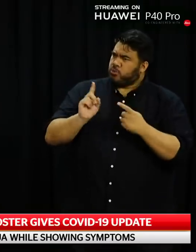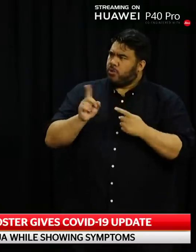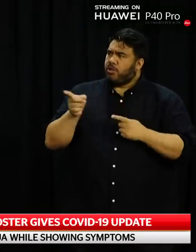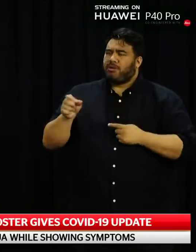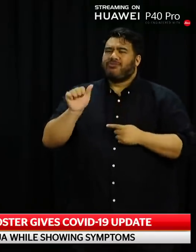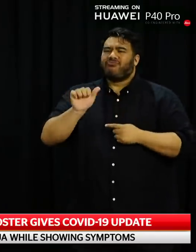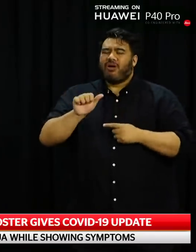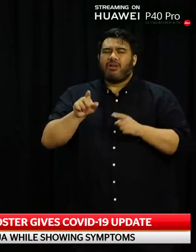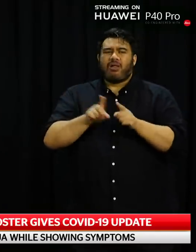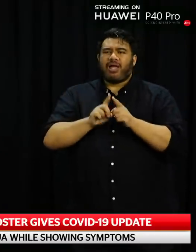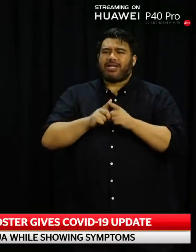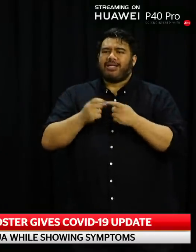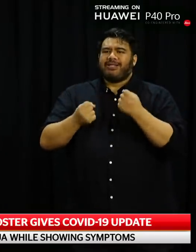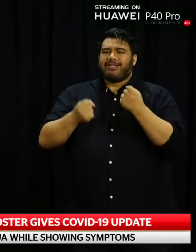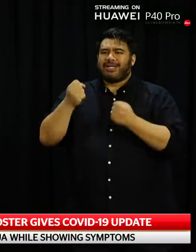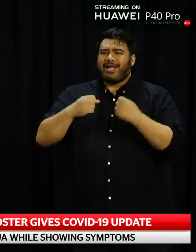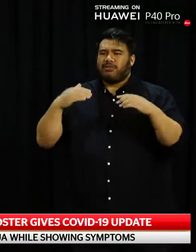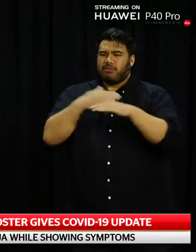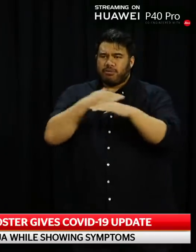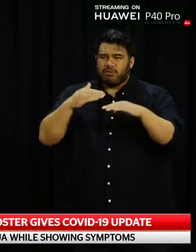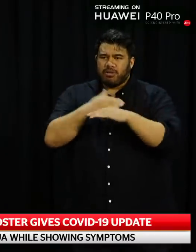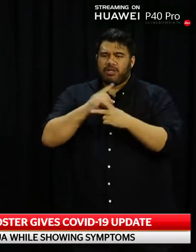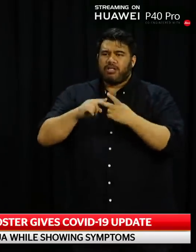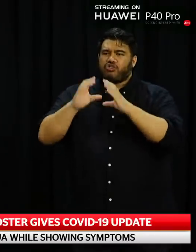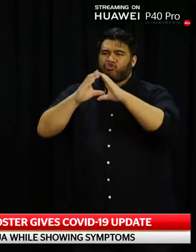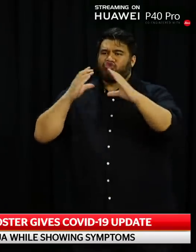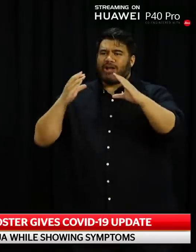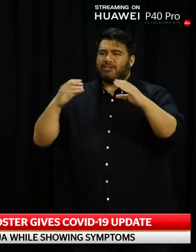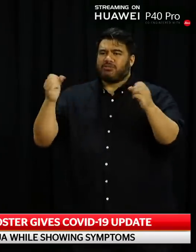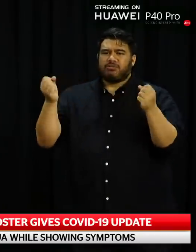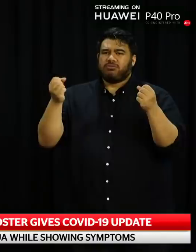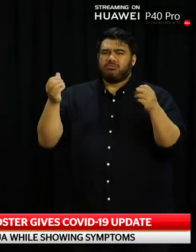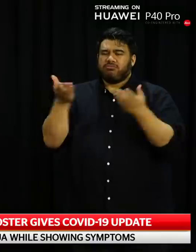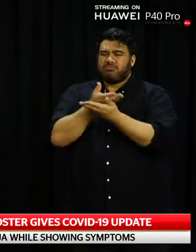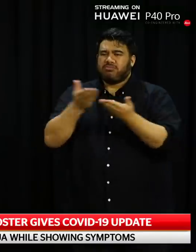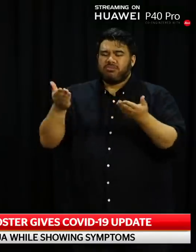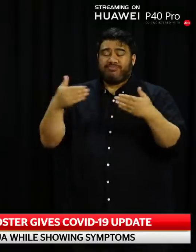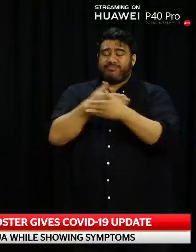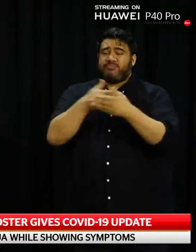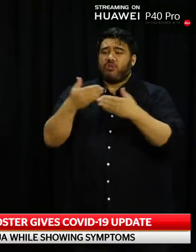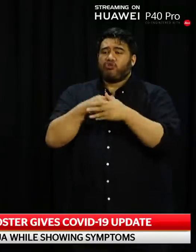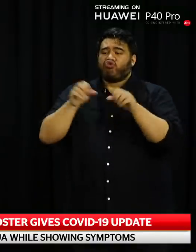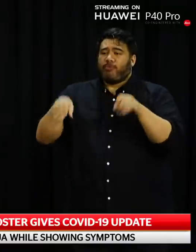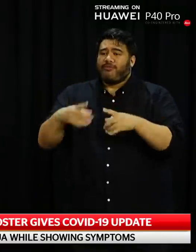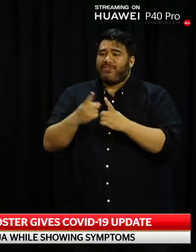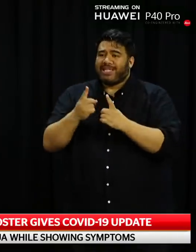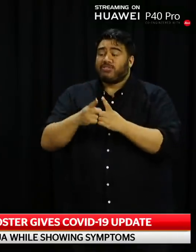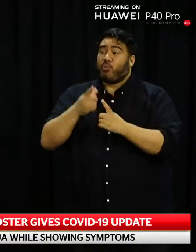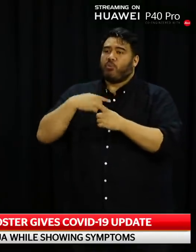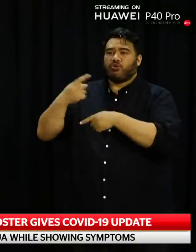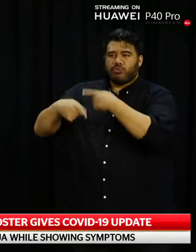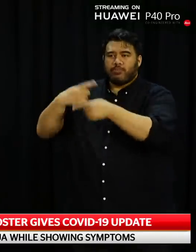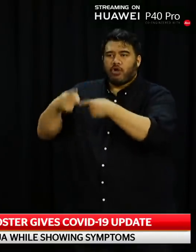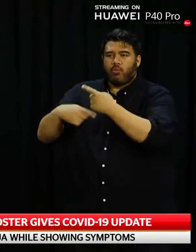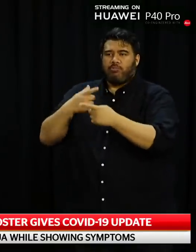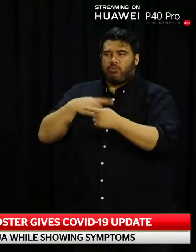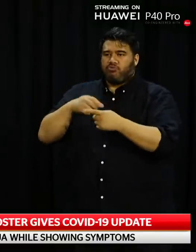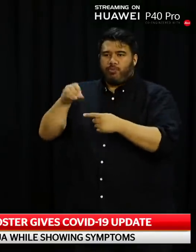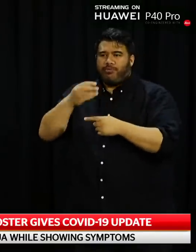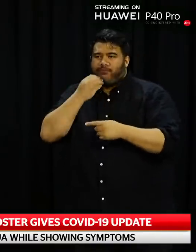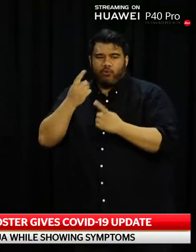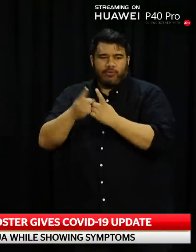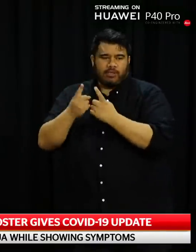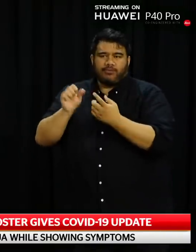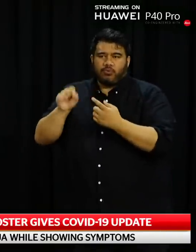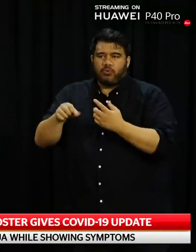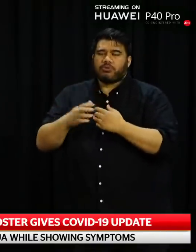and other services will be permitted to move. We will be wanting to make sure that we keep Auckland moving in that sense, and so